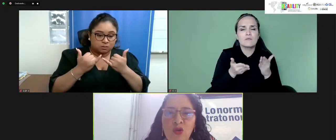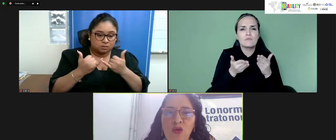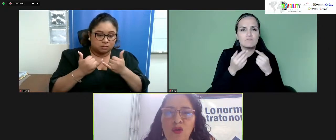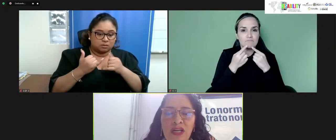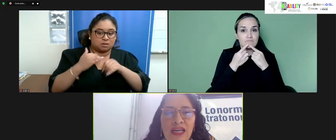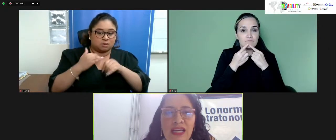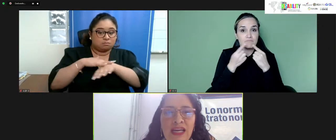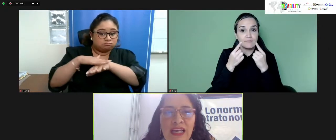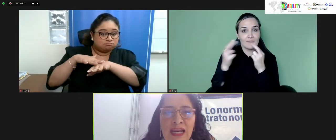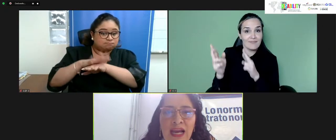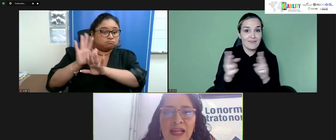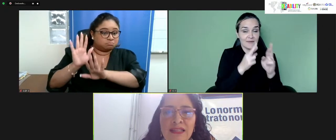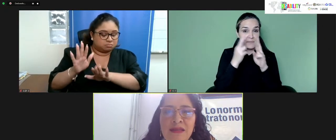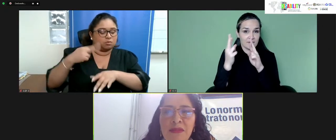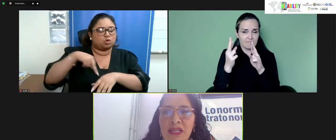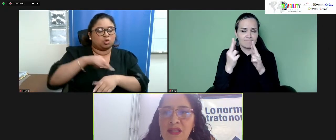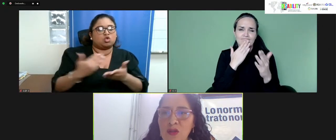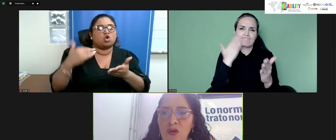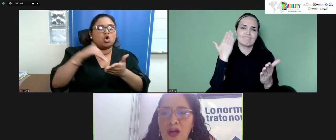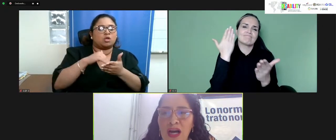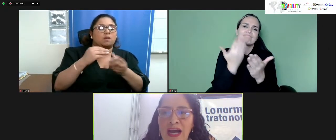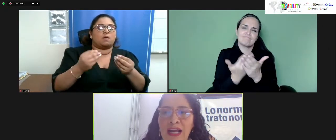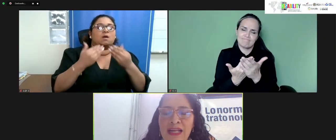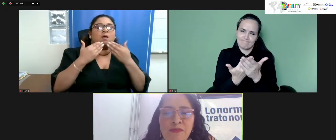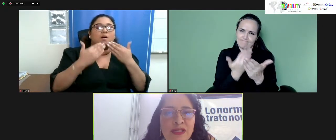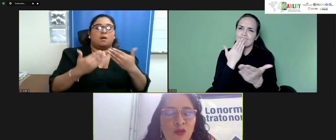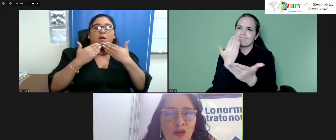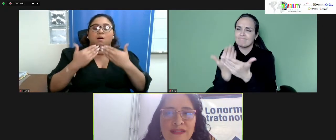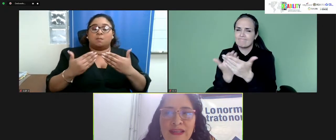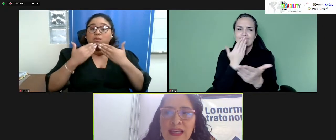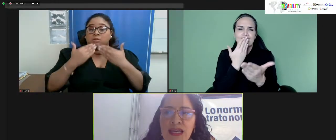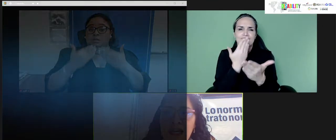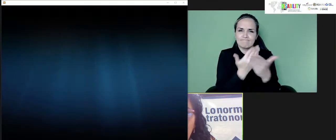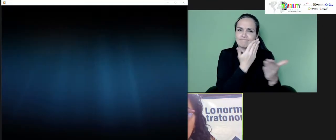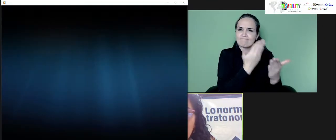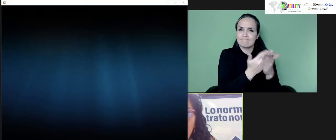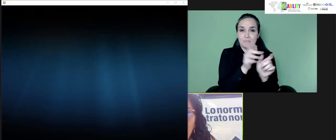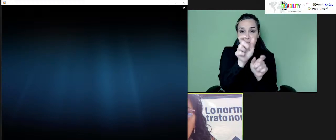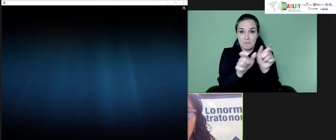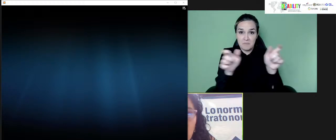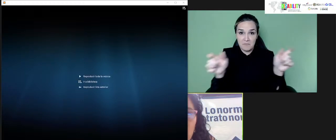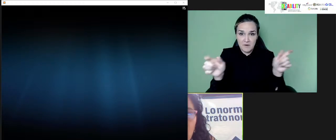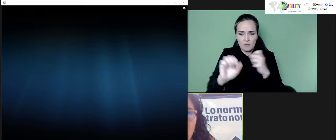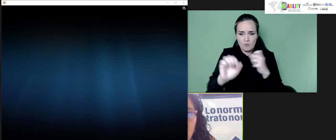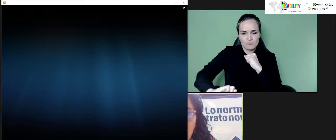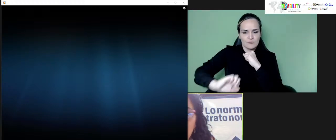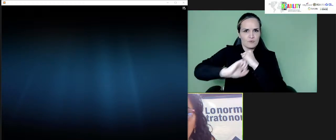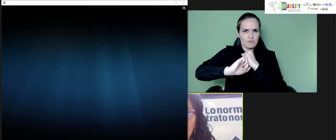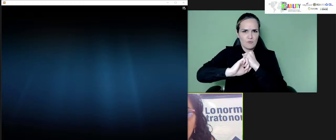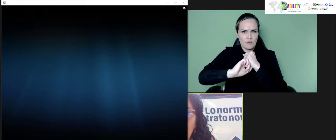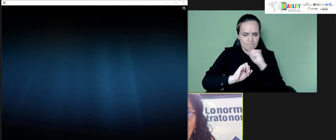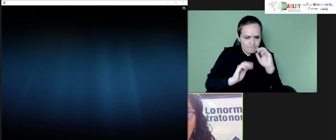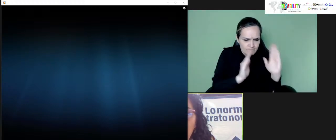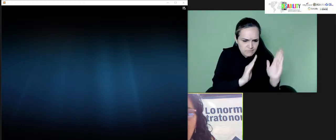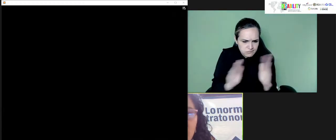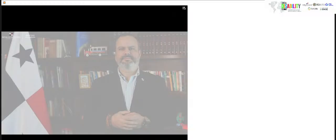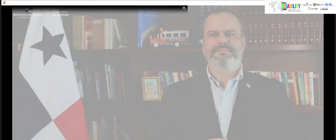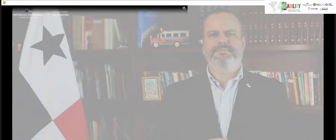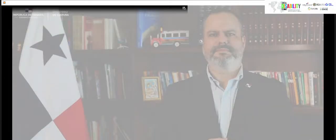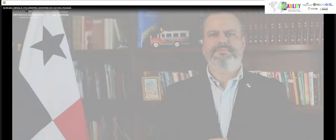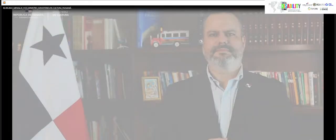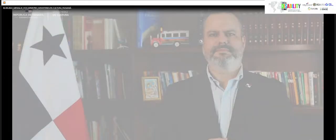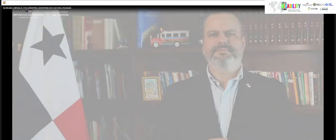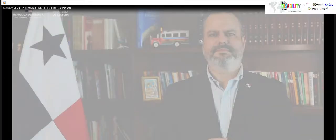meanwhile we restate the thanks to the people who have been here with